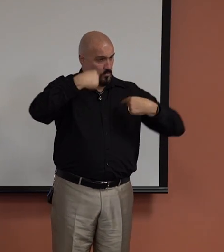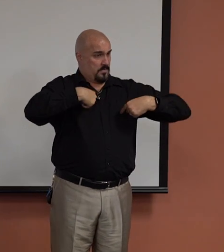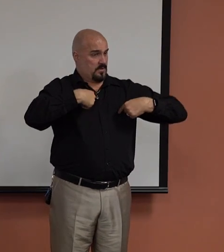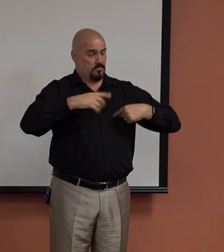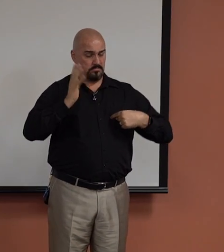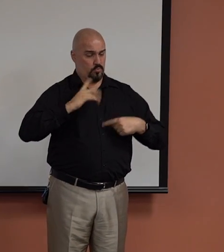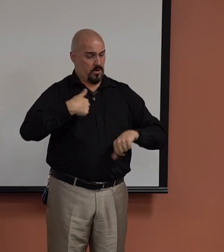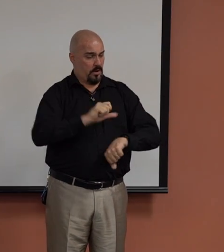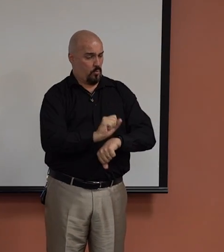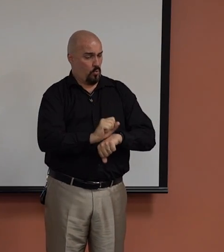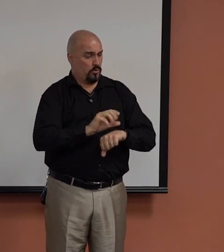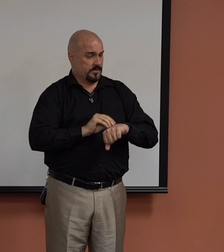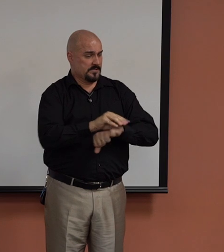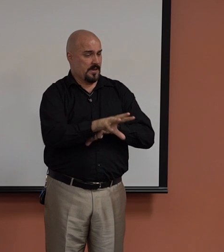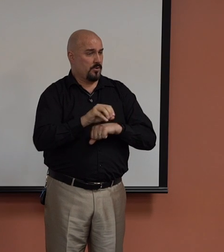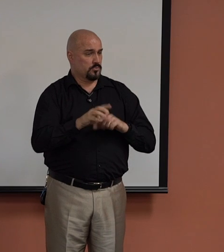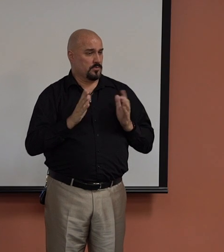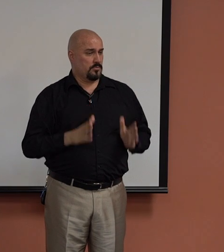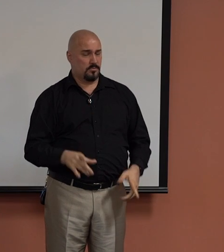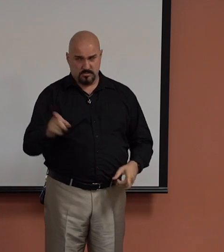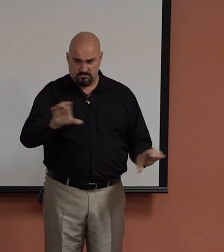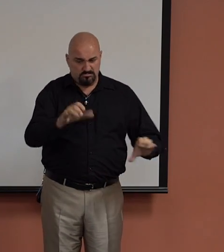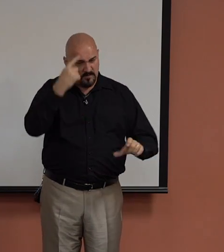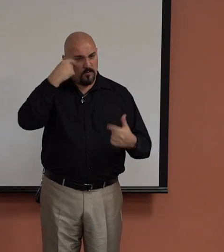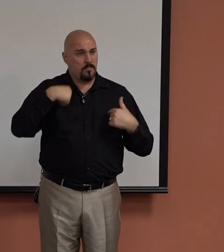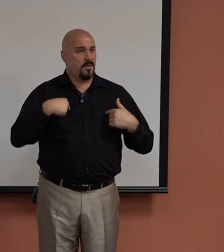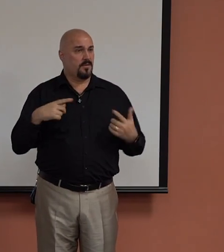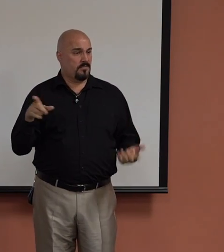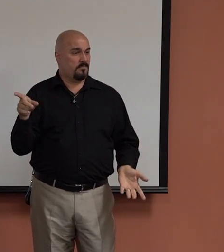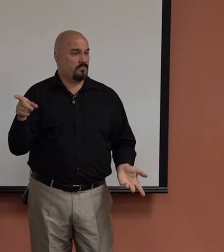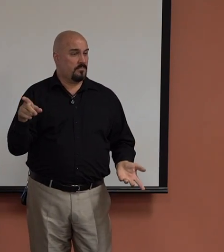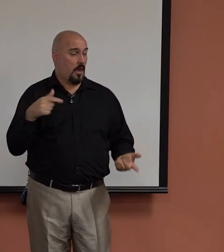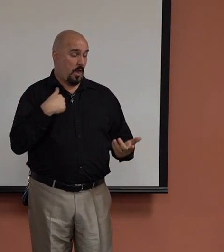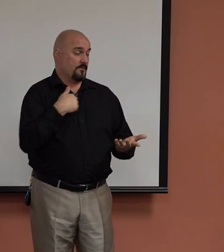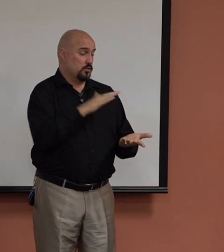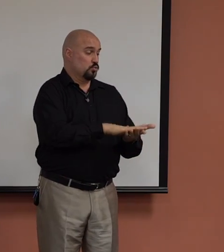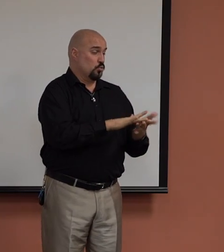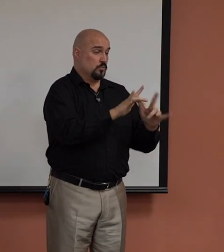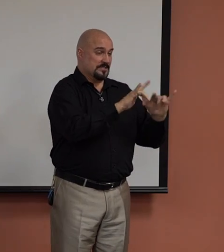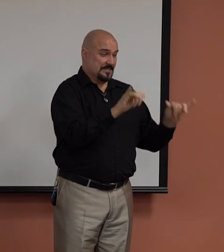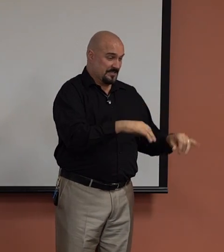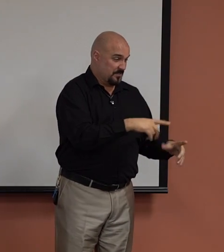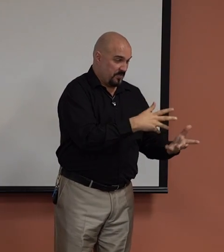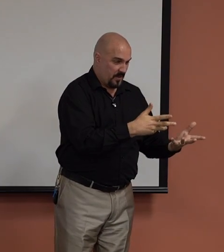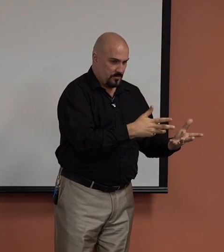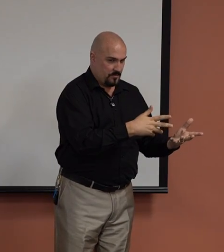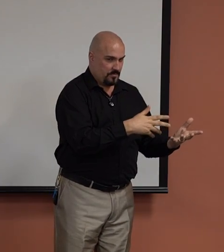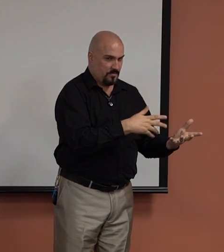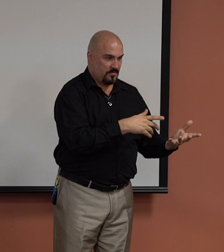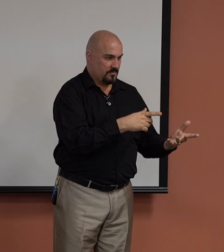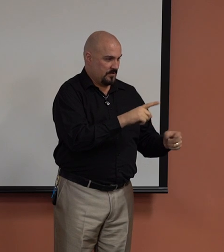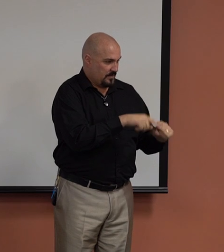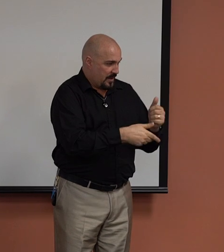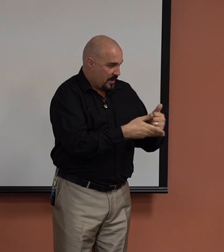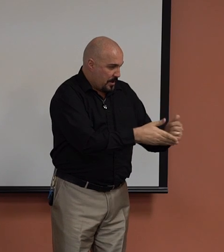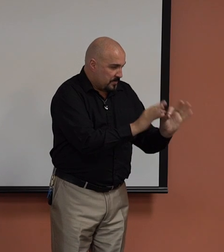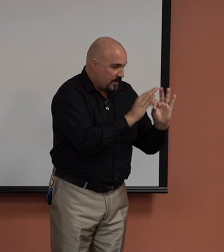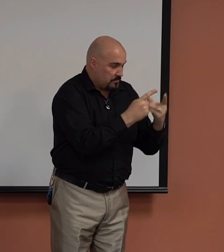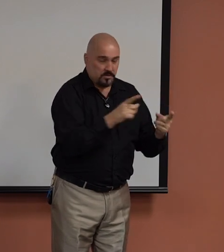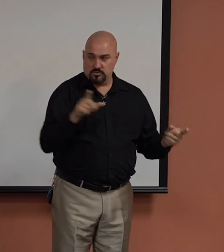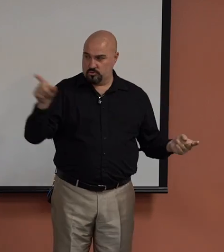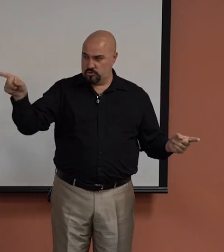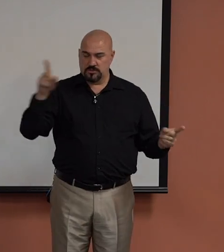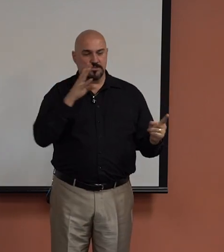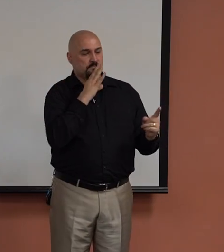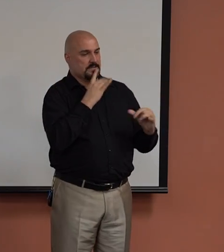system had basically failed them. And Shirley came in and she was able to speak their language and